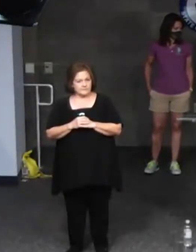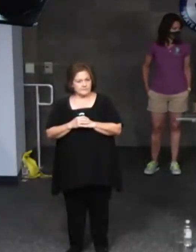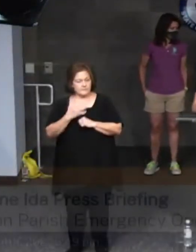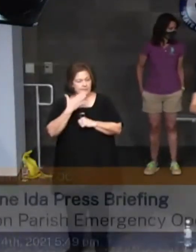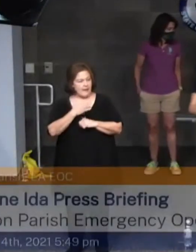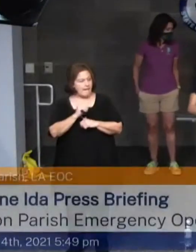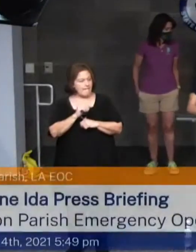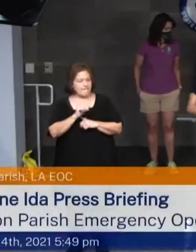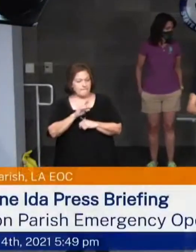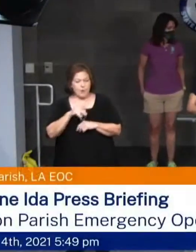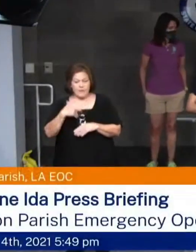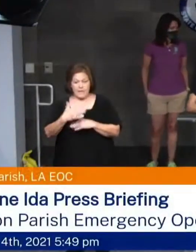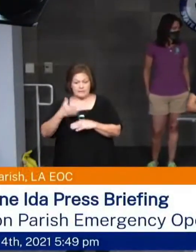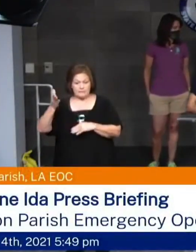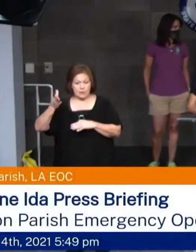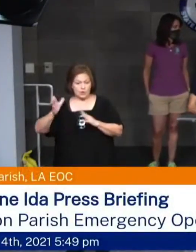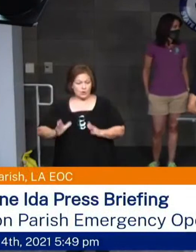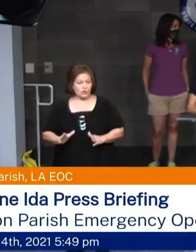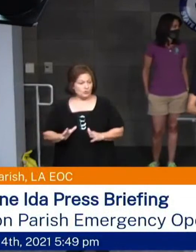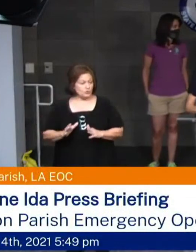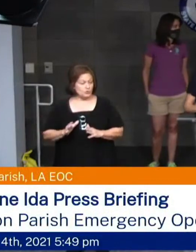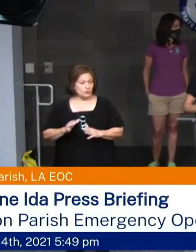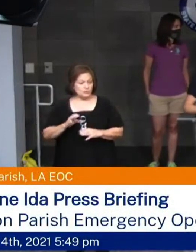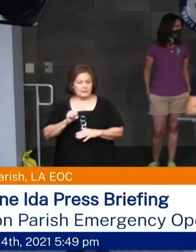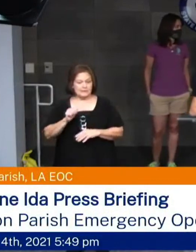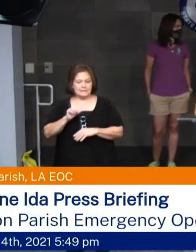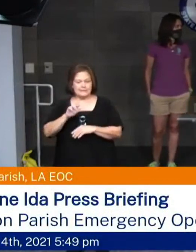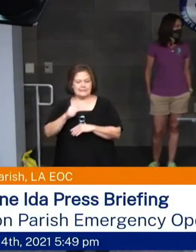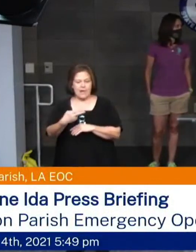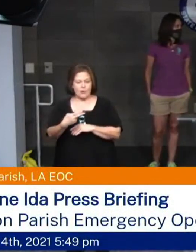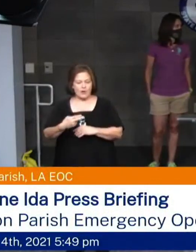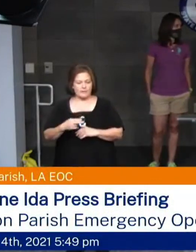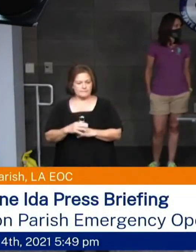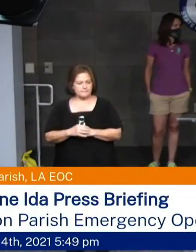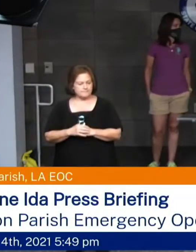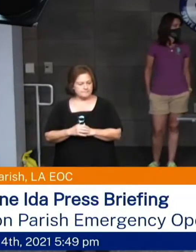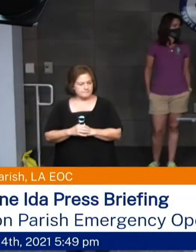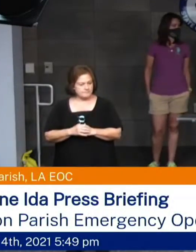Thank you, Mark. Our next speaker is Chief Administrative Assistant Sarah Babcock.